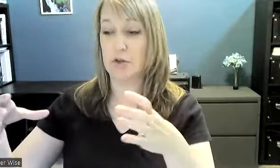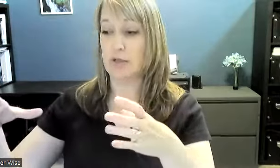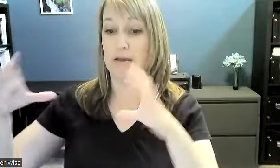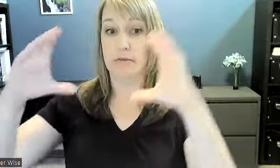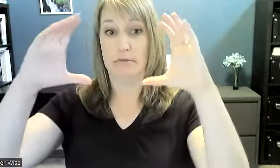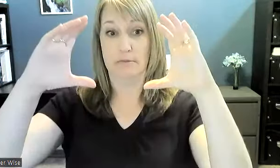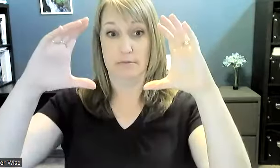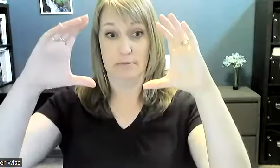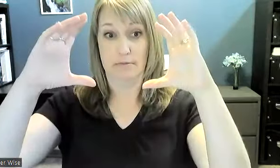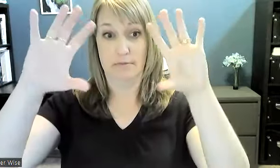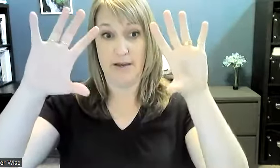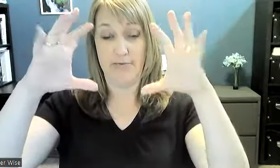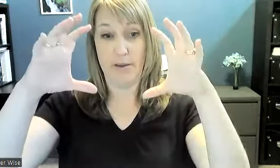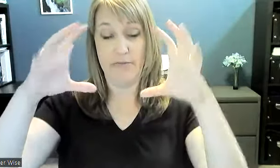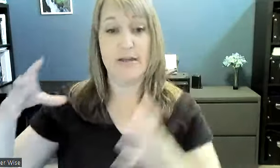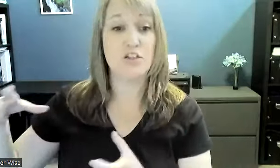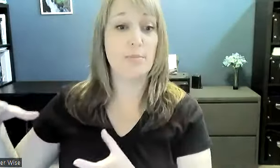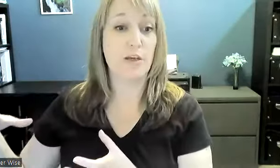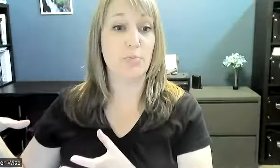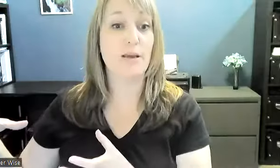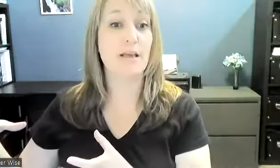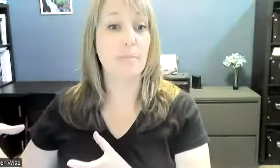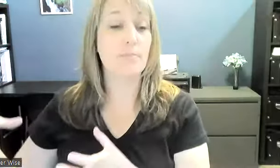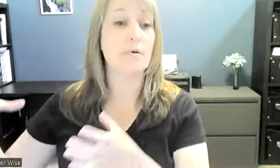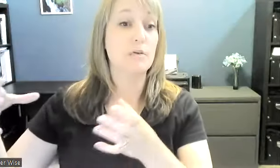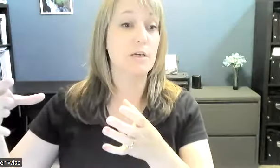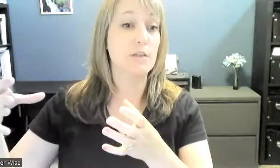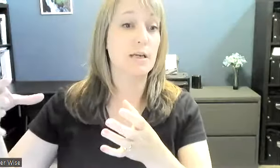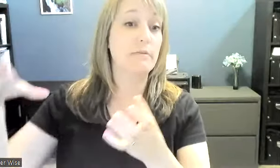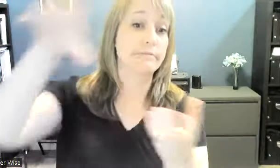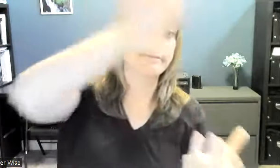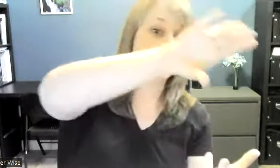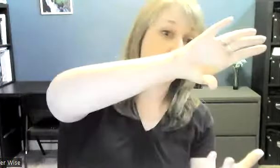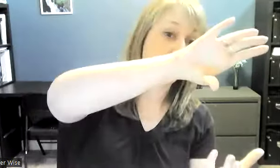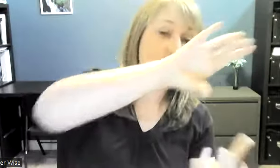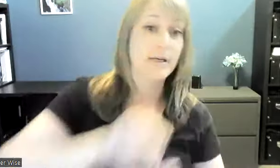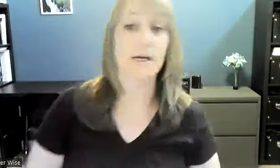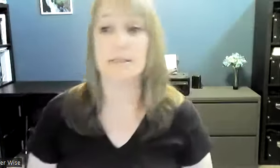like 5 hand shape, like you're picking up a trash can and dumping